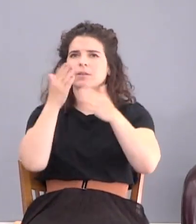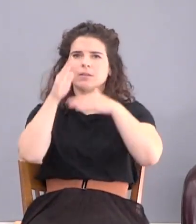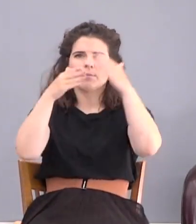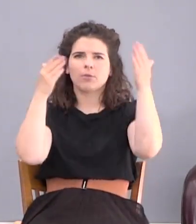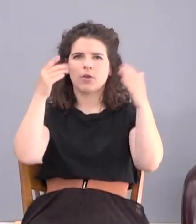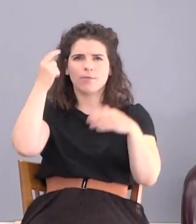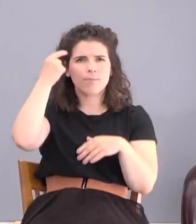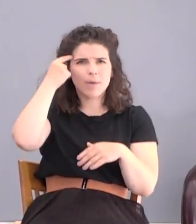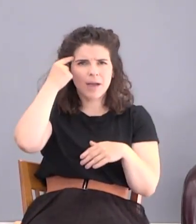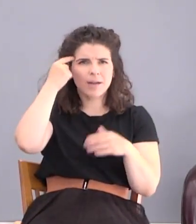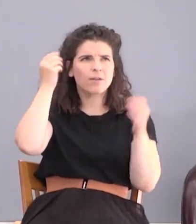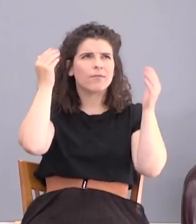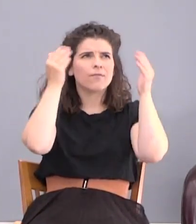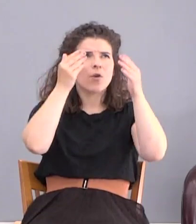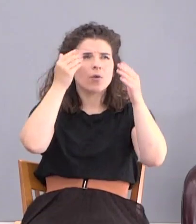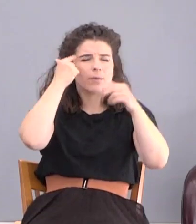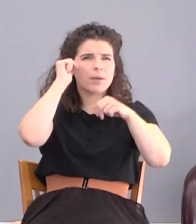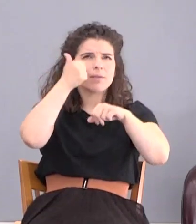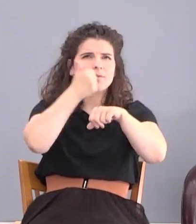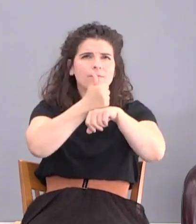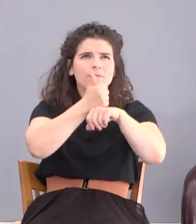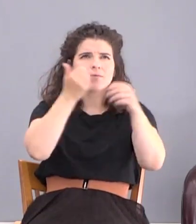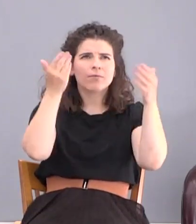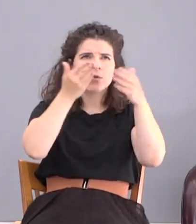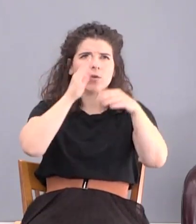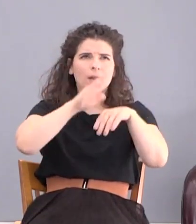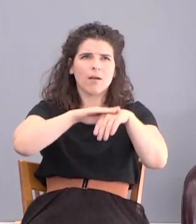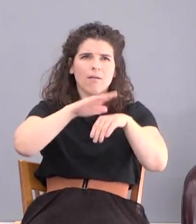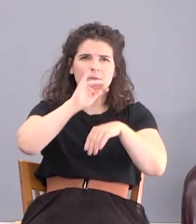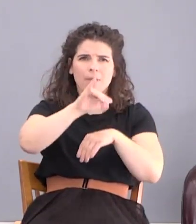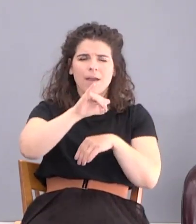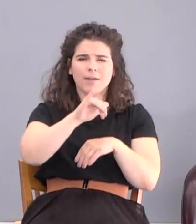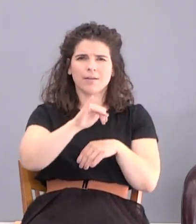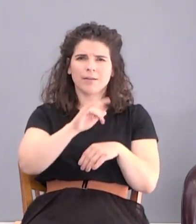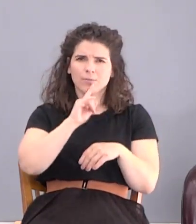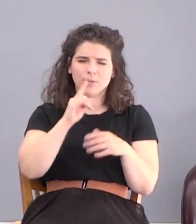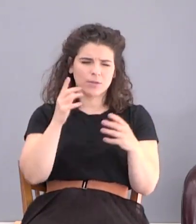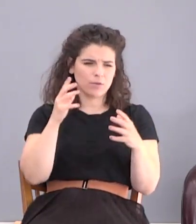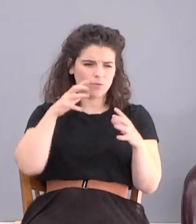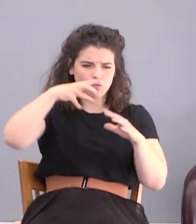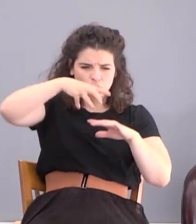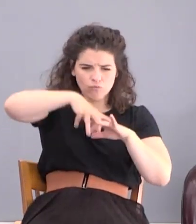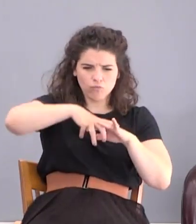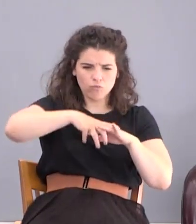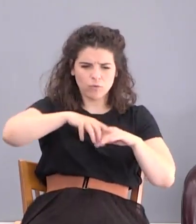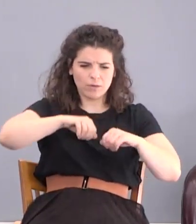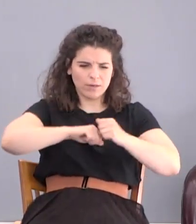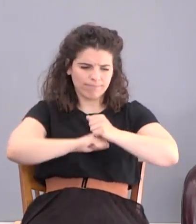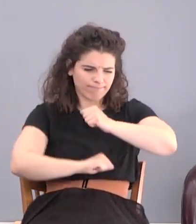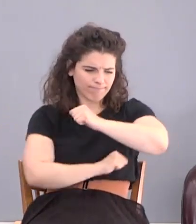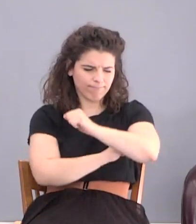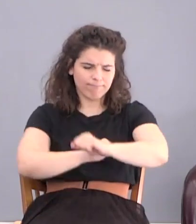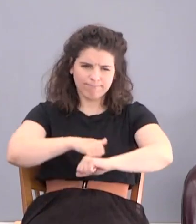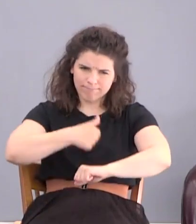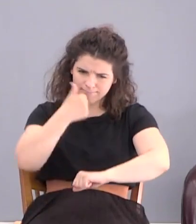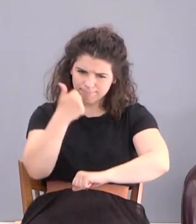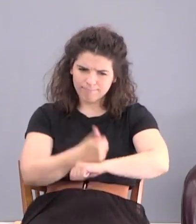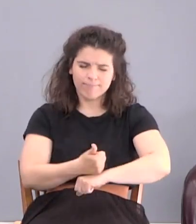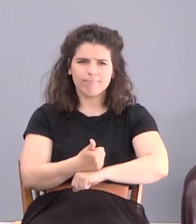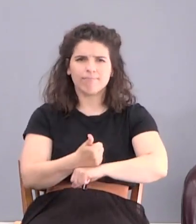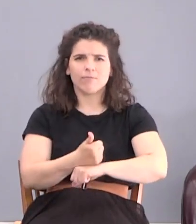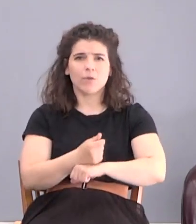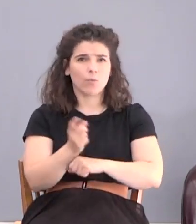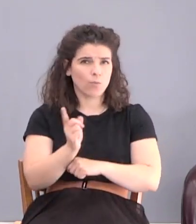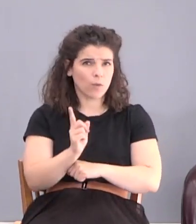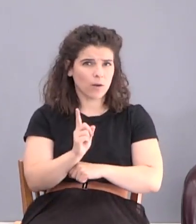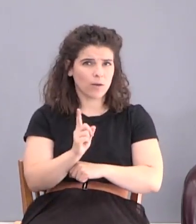above. Our mindset is to be, and it says, set your affection. It is to be rooted and grounded and established in